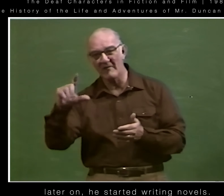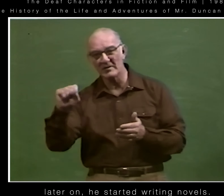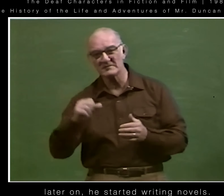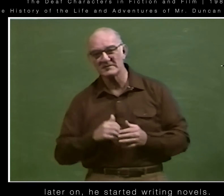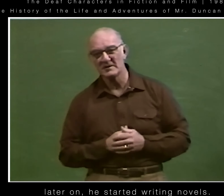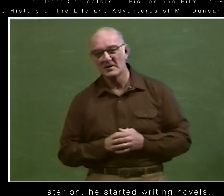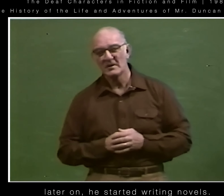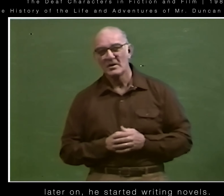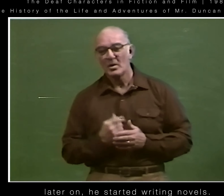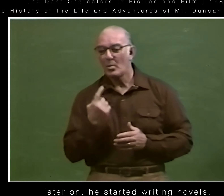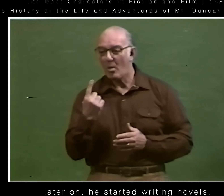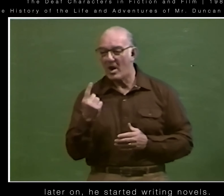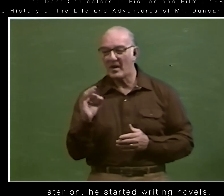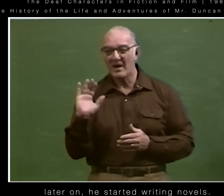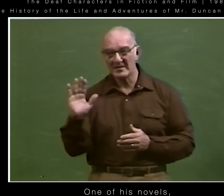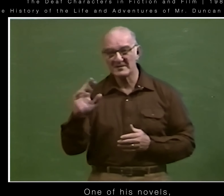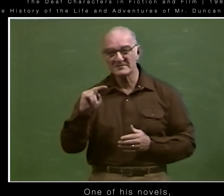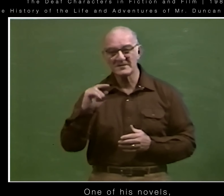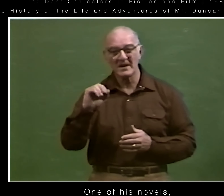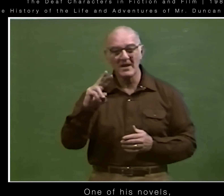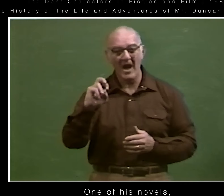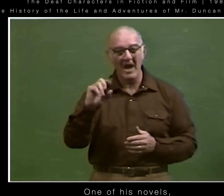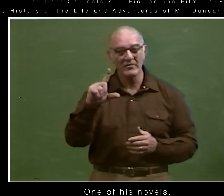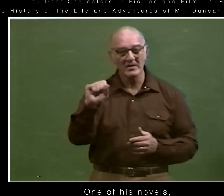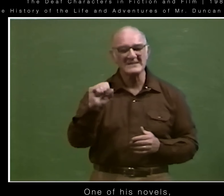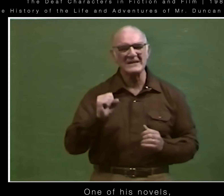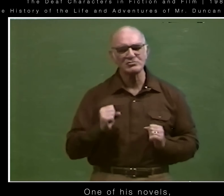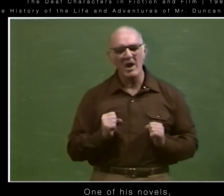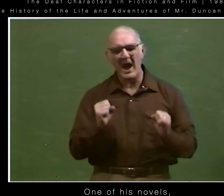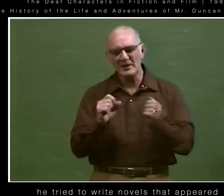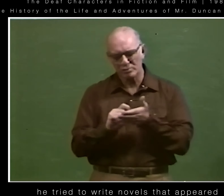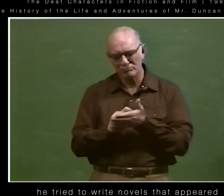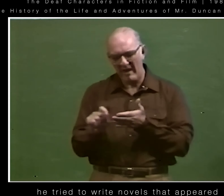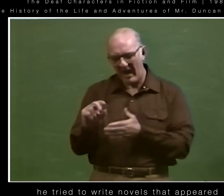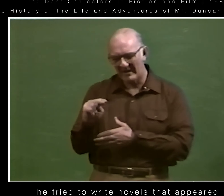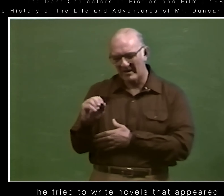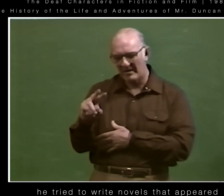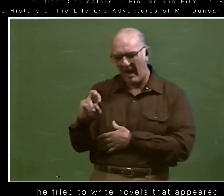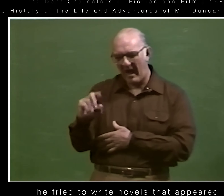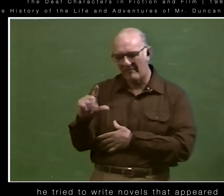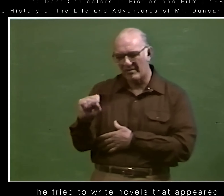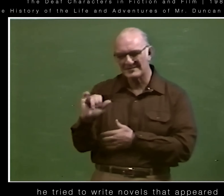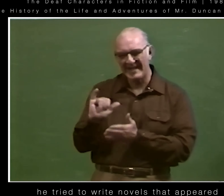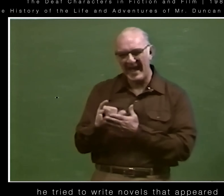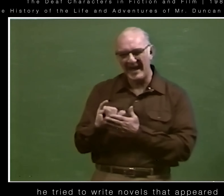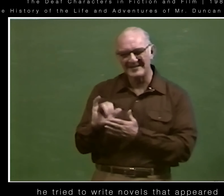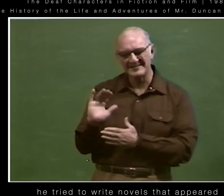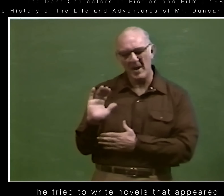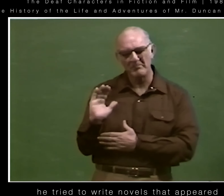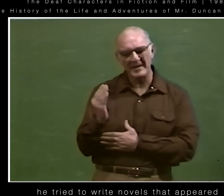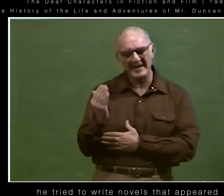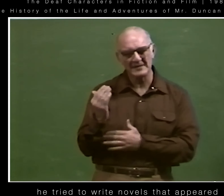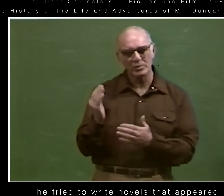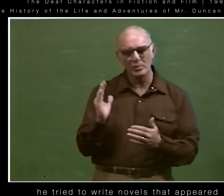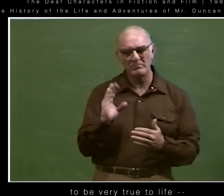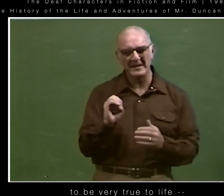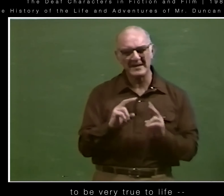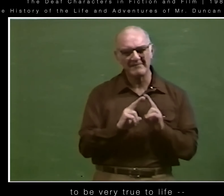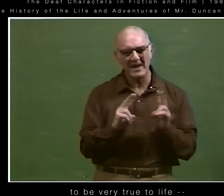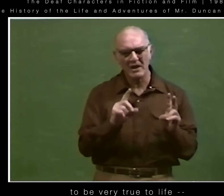novels. One of his novels, he tried to write a novel that appeared to be